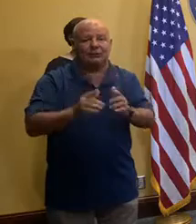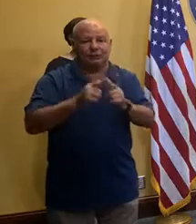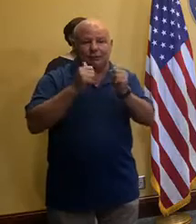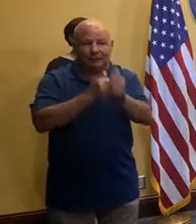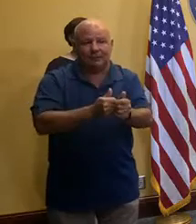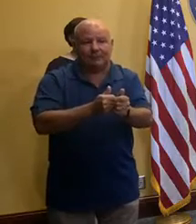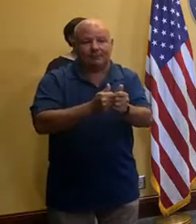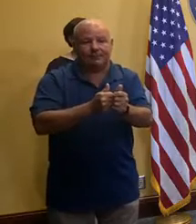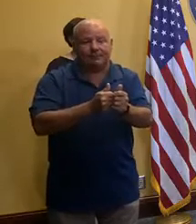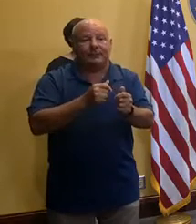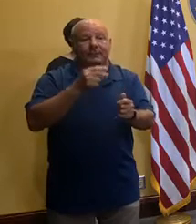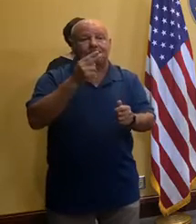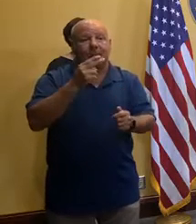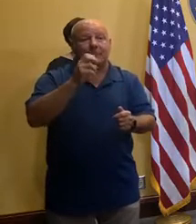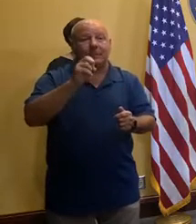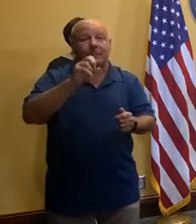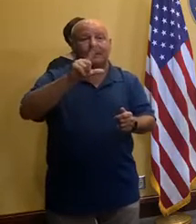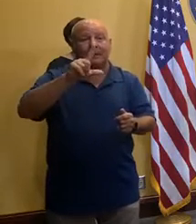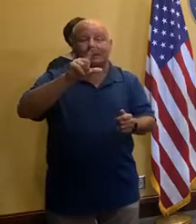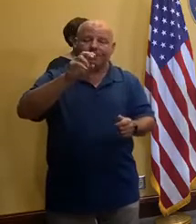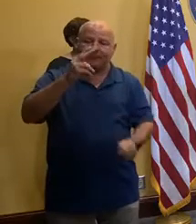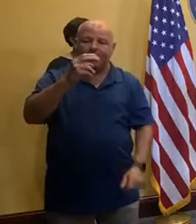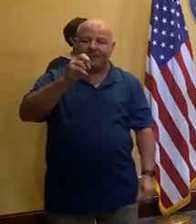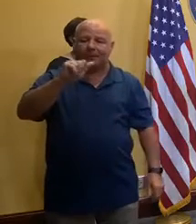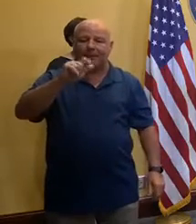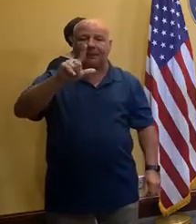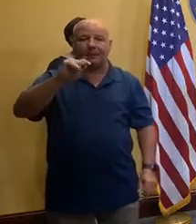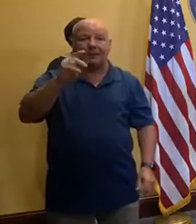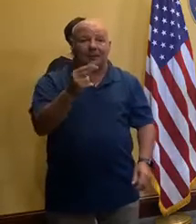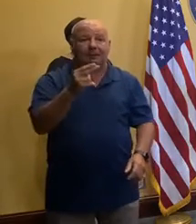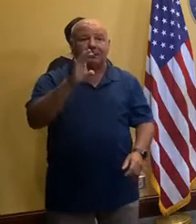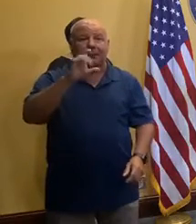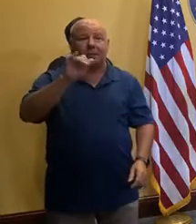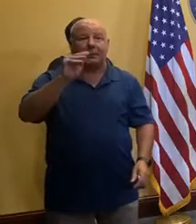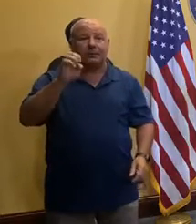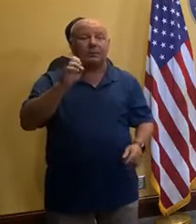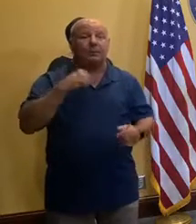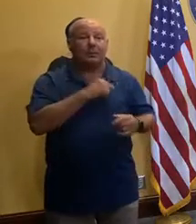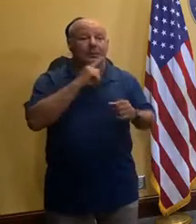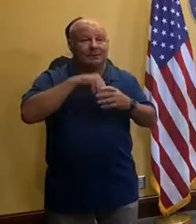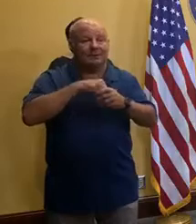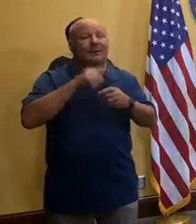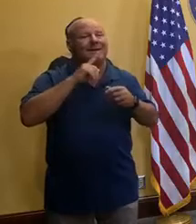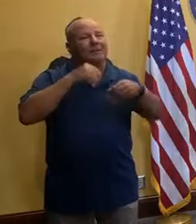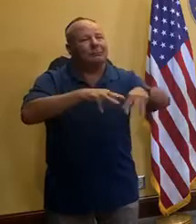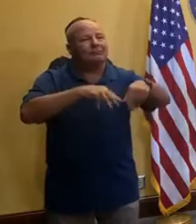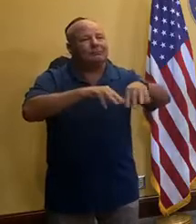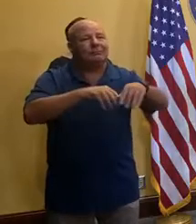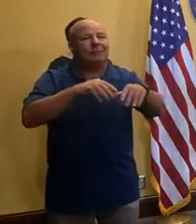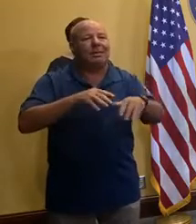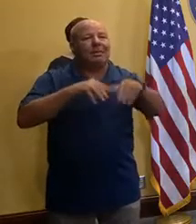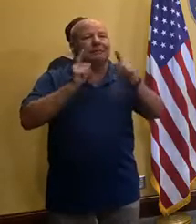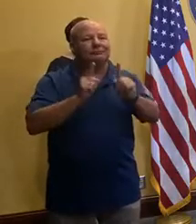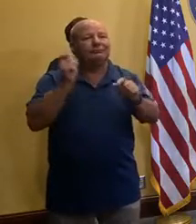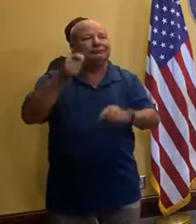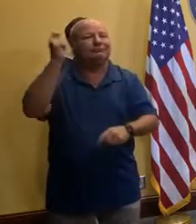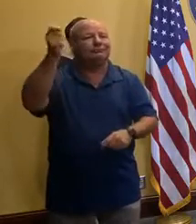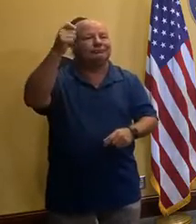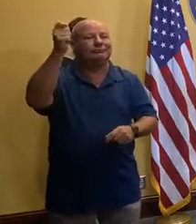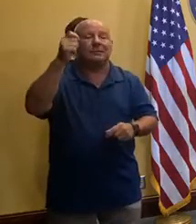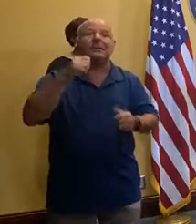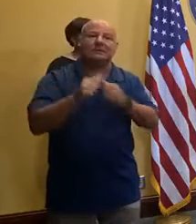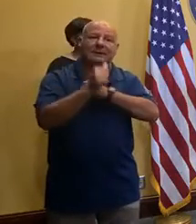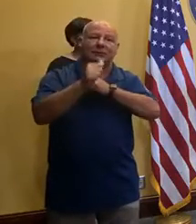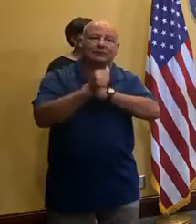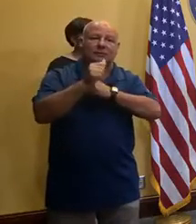we're in, these second lines are very dangerous, not just for the people at risk of contracting